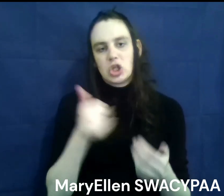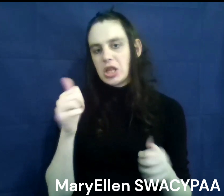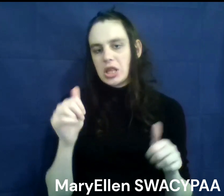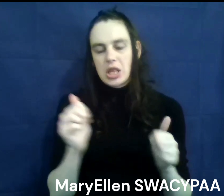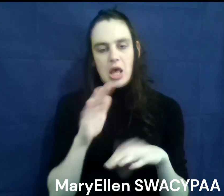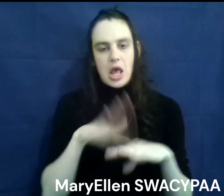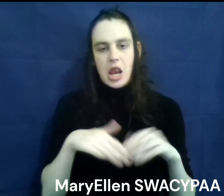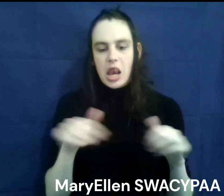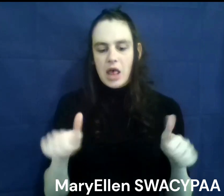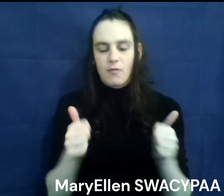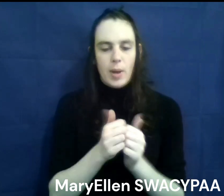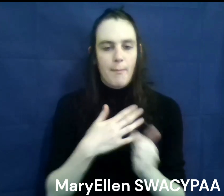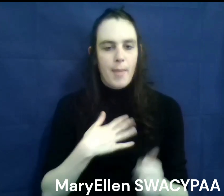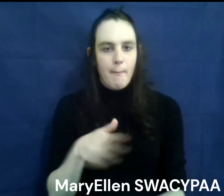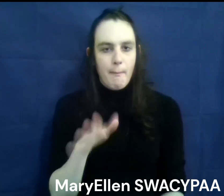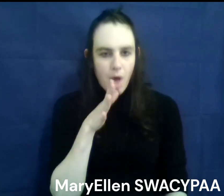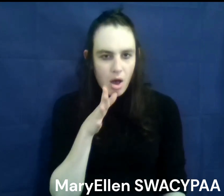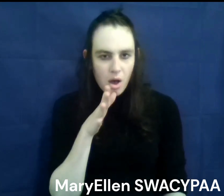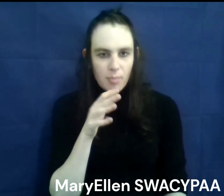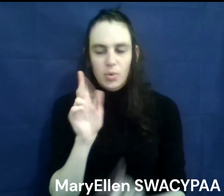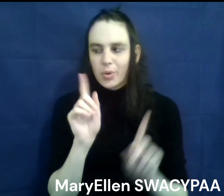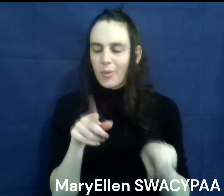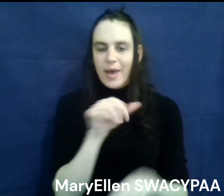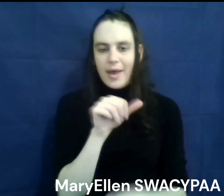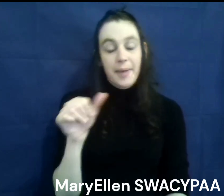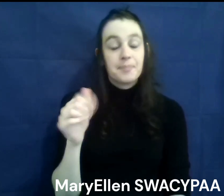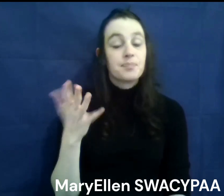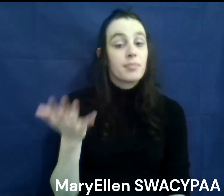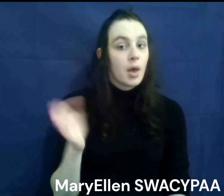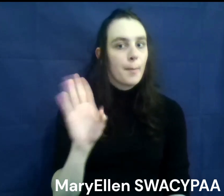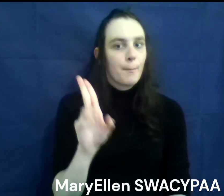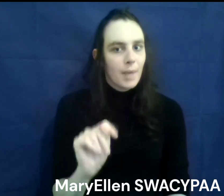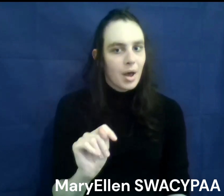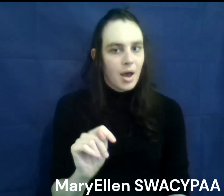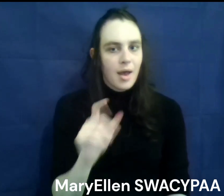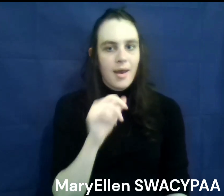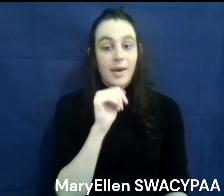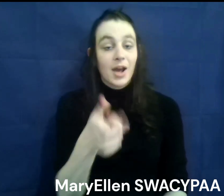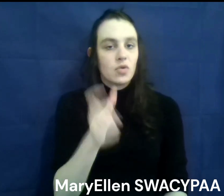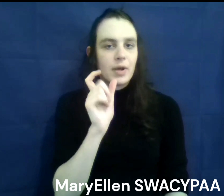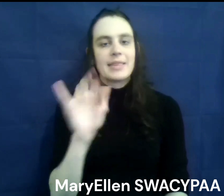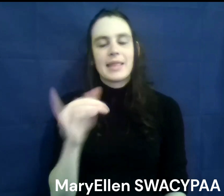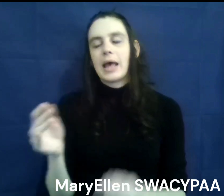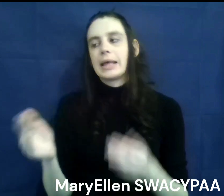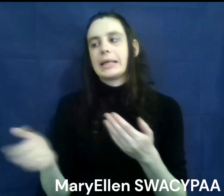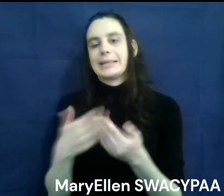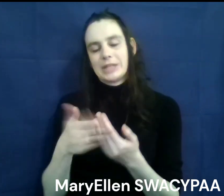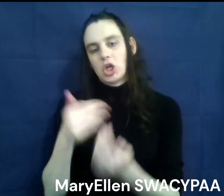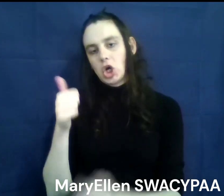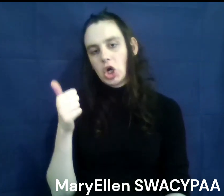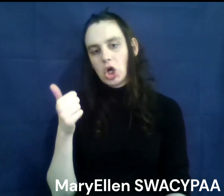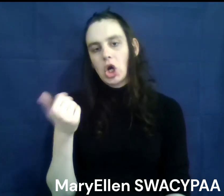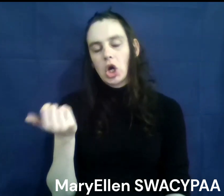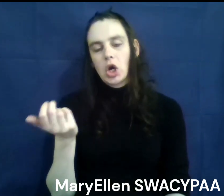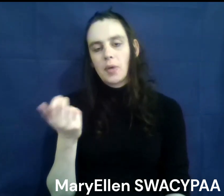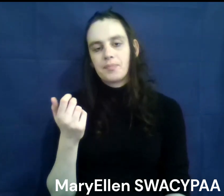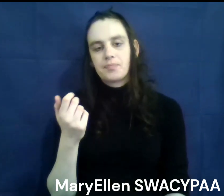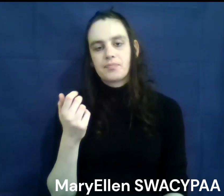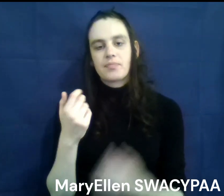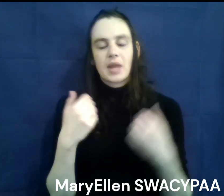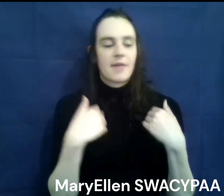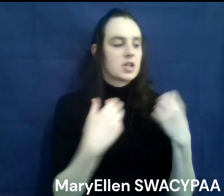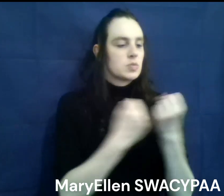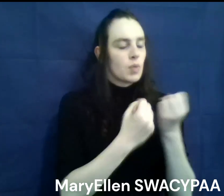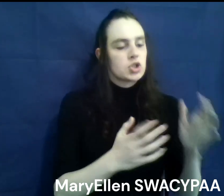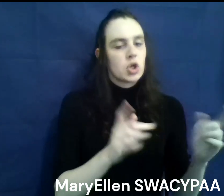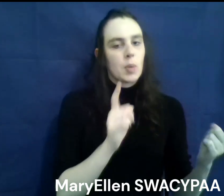what I found out, not drinking every day was easier. Going to meet with a sponsor who at that time met with me a couple days a week because